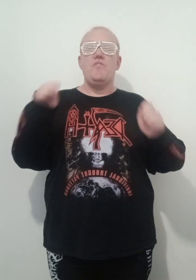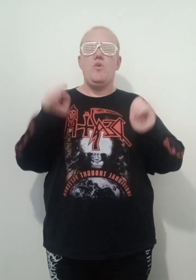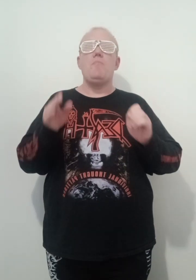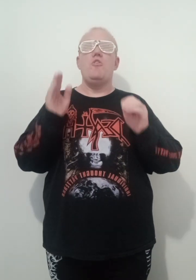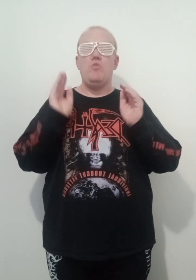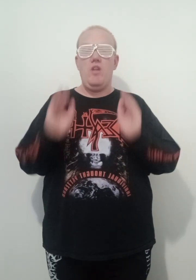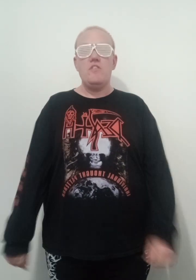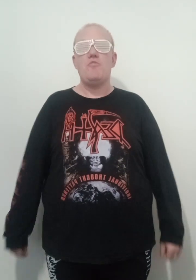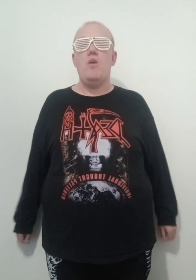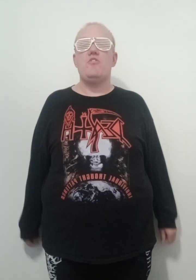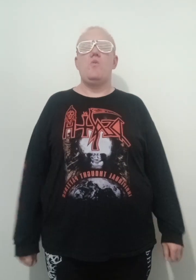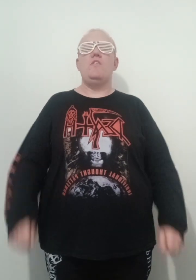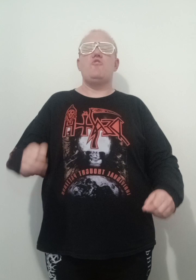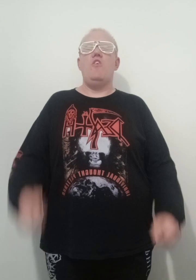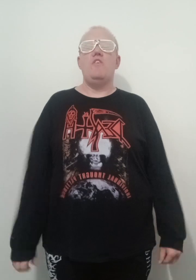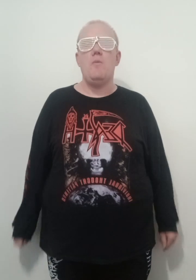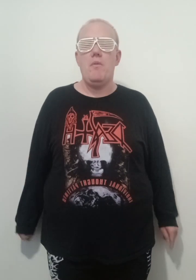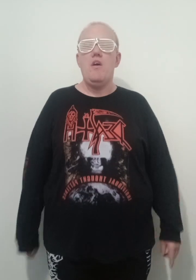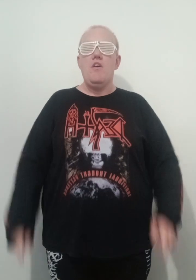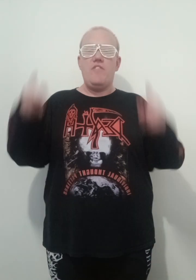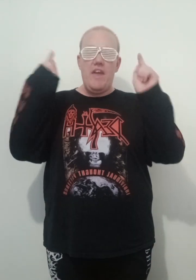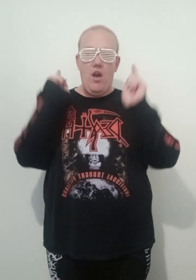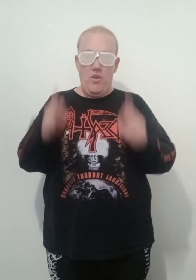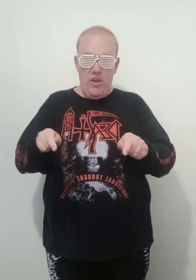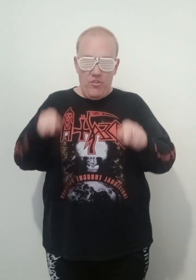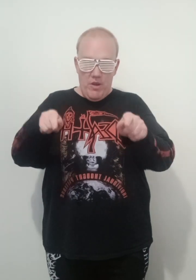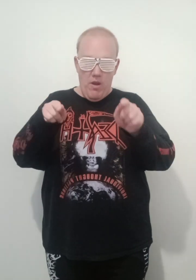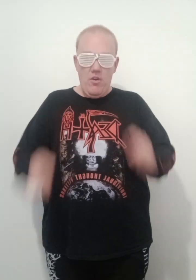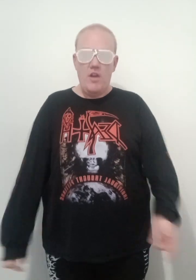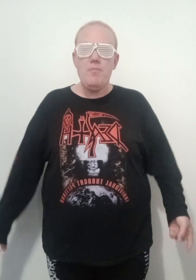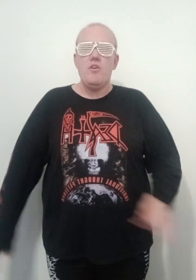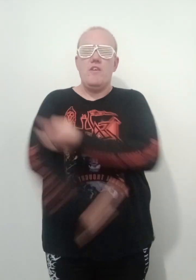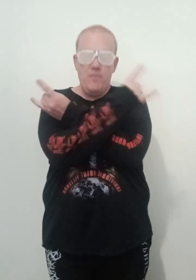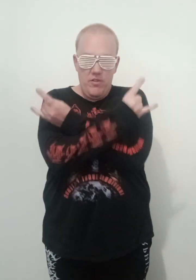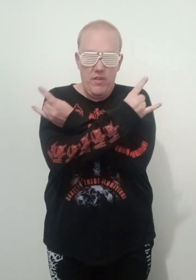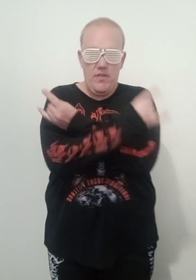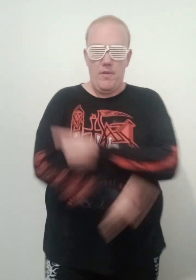14 points to 11, despite scoring less tries than them. So there you go, 1920 round 9, your boy DL47.